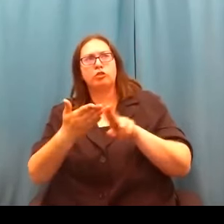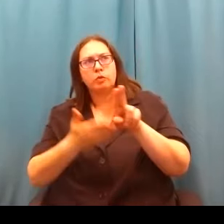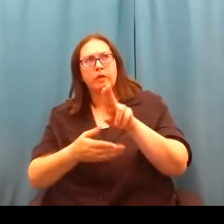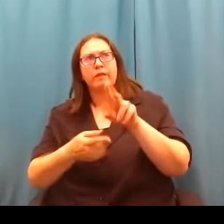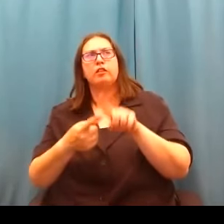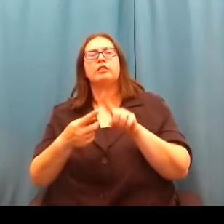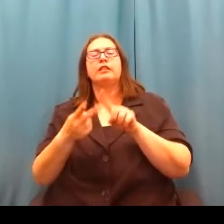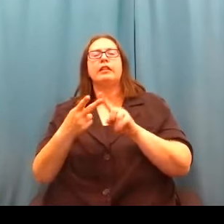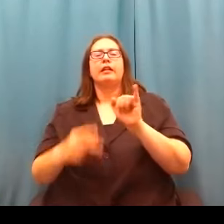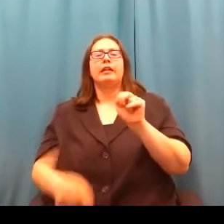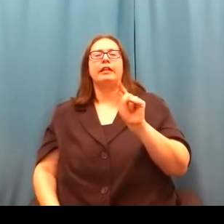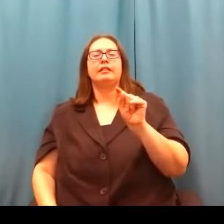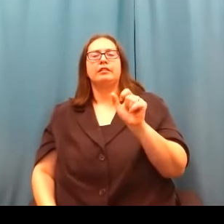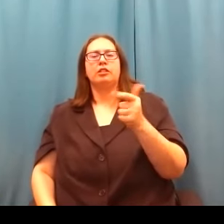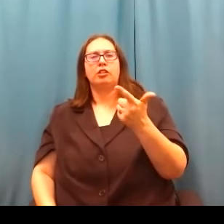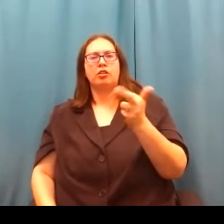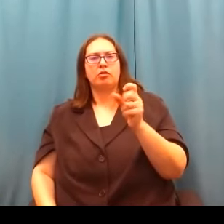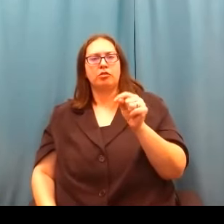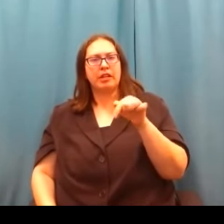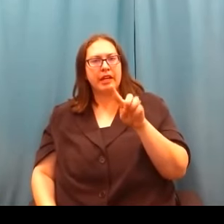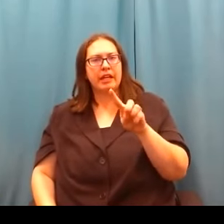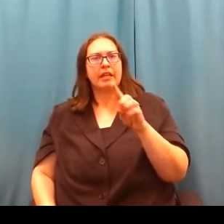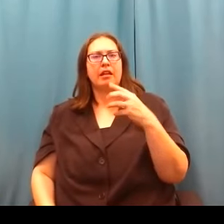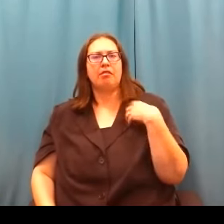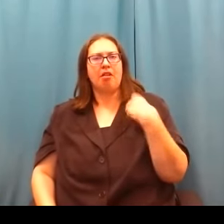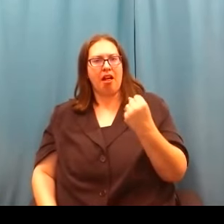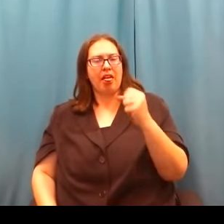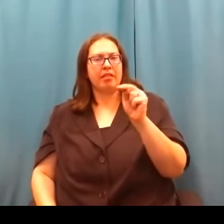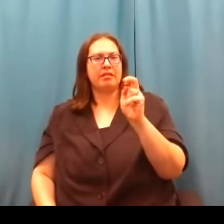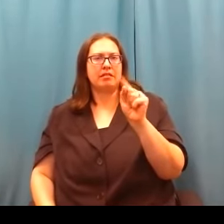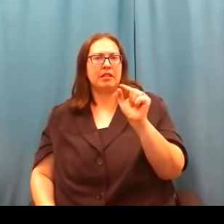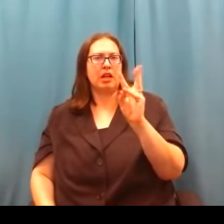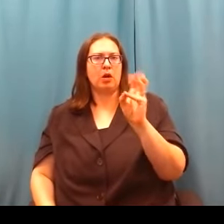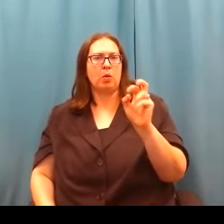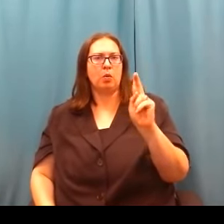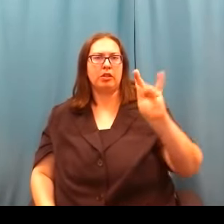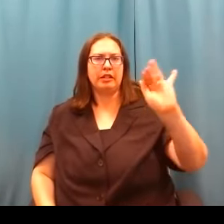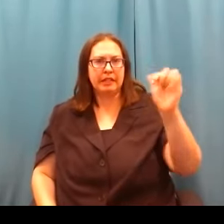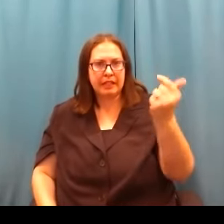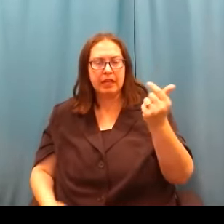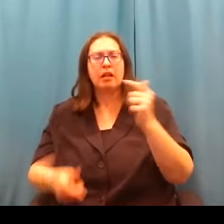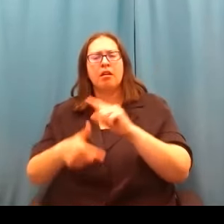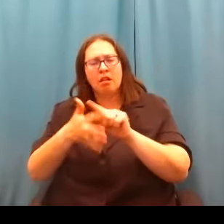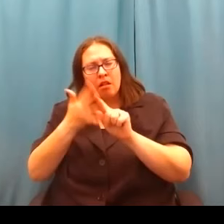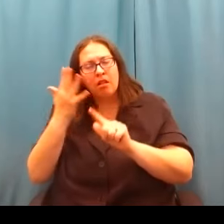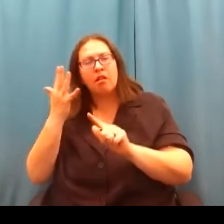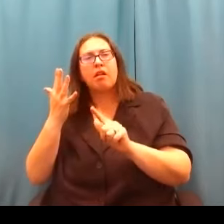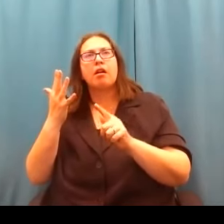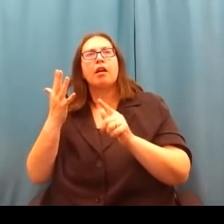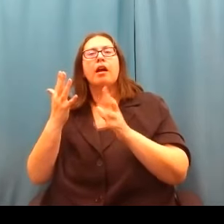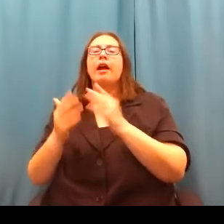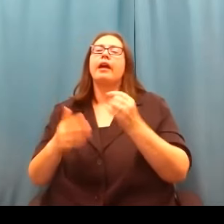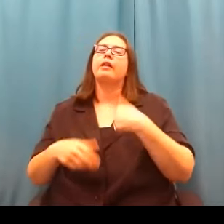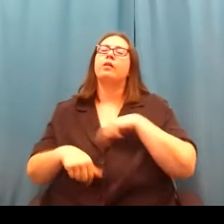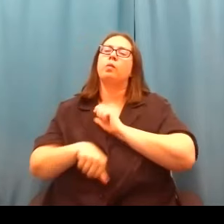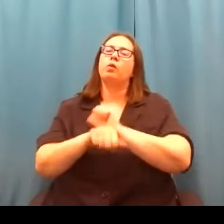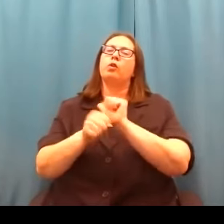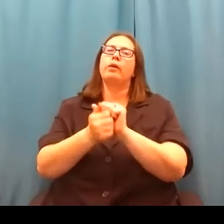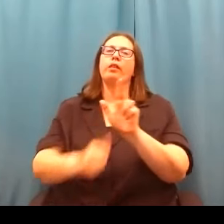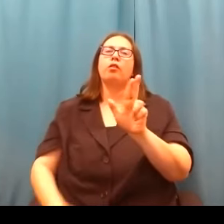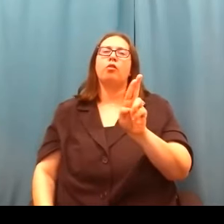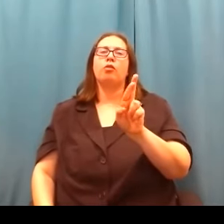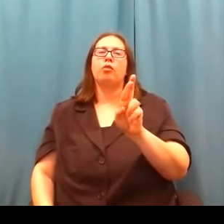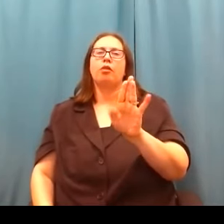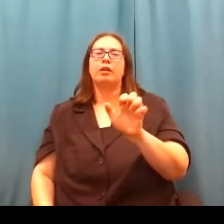Health Network, and a variety of other partners to make sure that this happens. And we're going to also we'll be working with the Urban League of Metropolitan St.